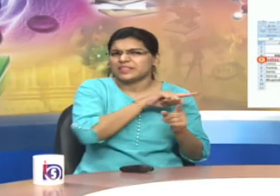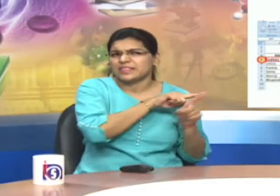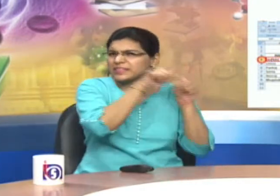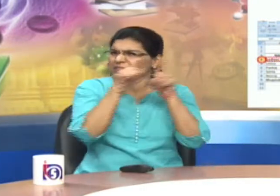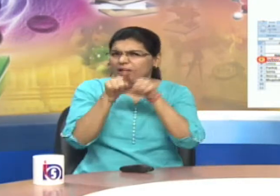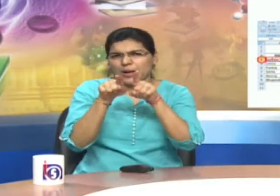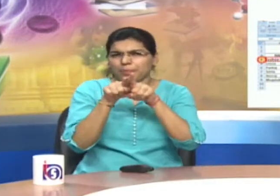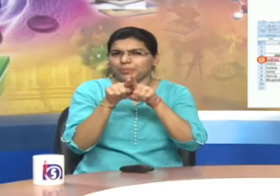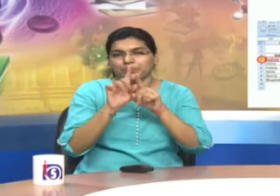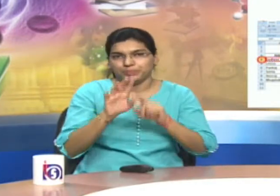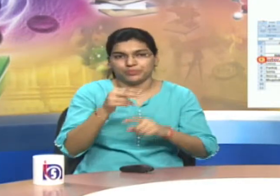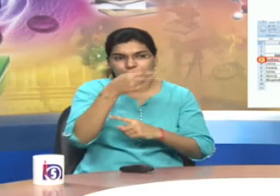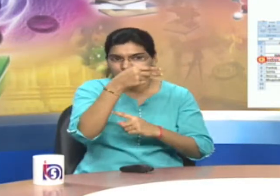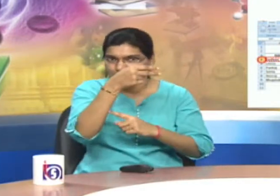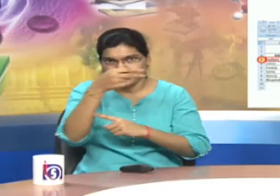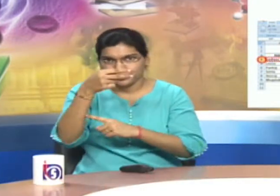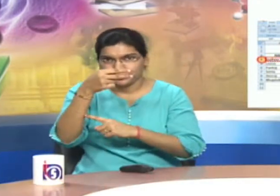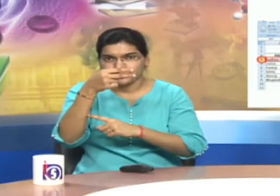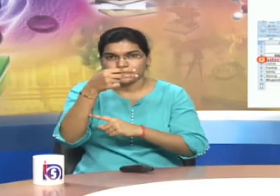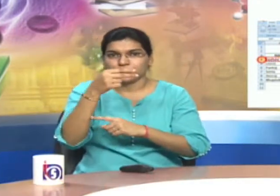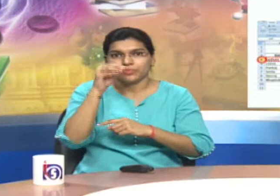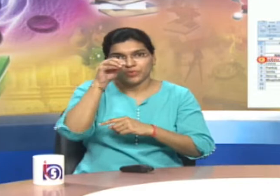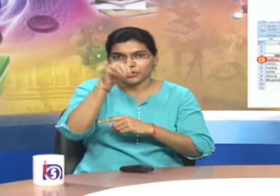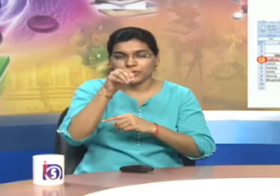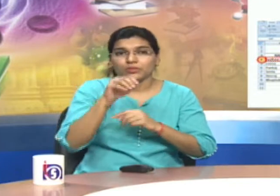are more than. It is kind of similar